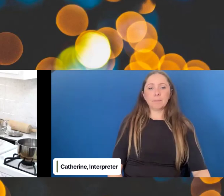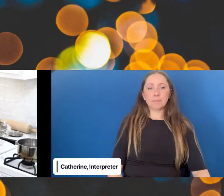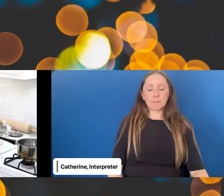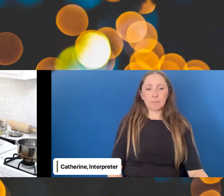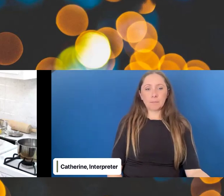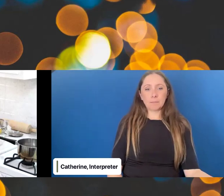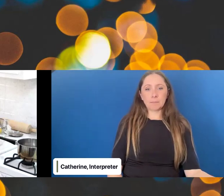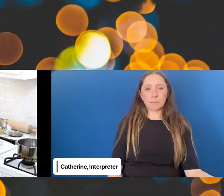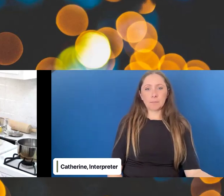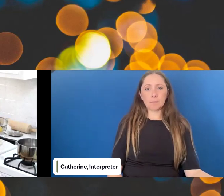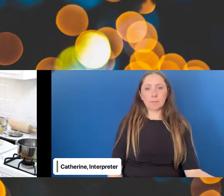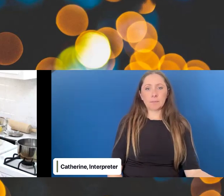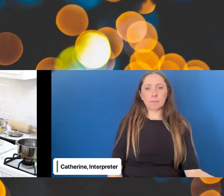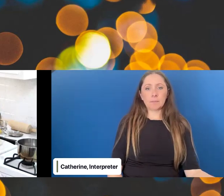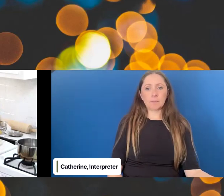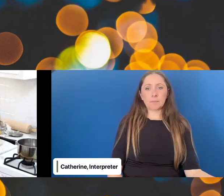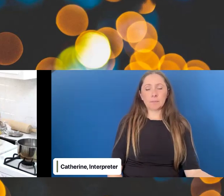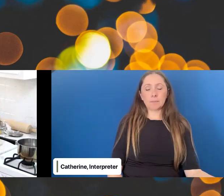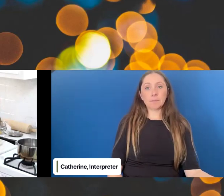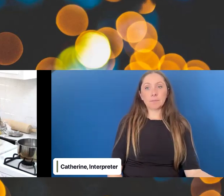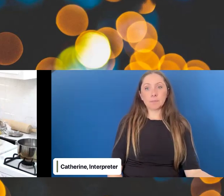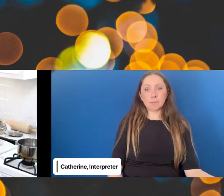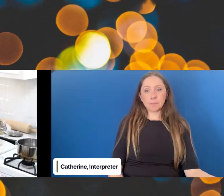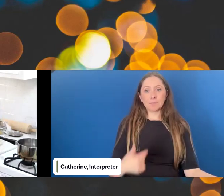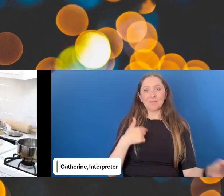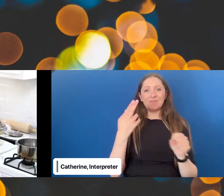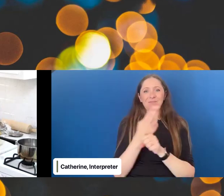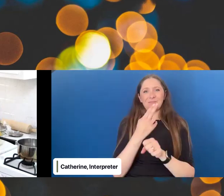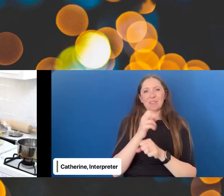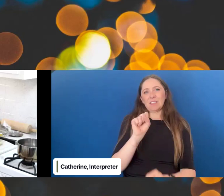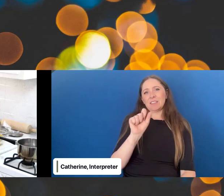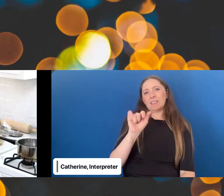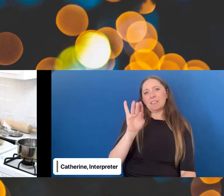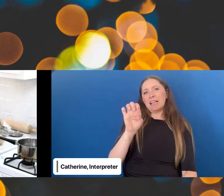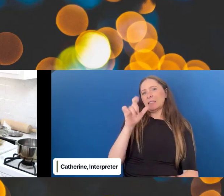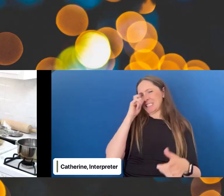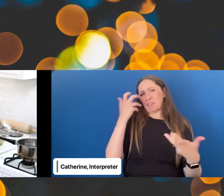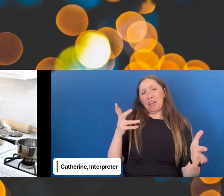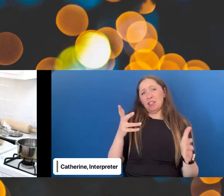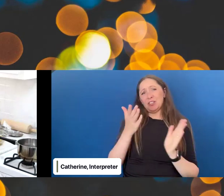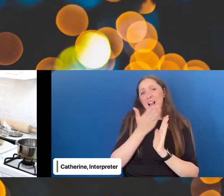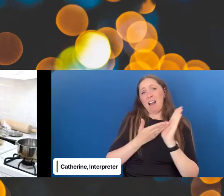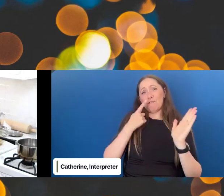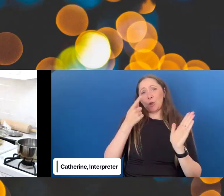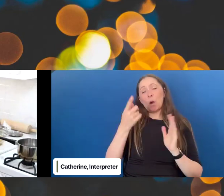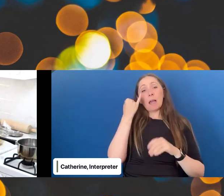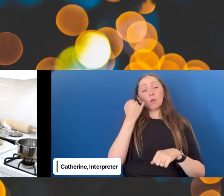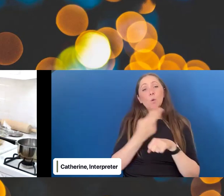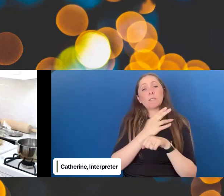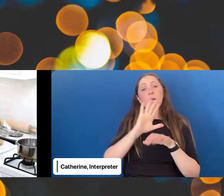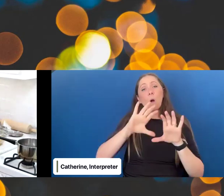And basically strain your peaches. I use the slices because they're already sliced. If you're using whole